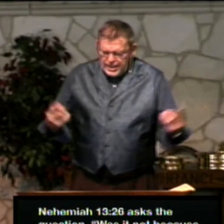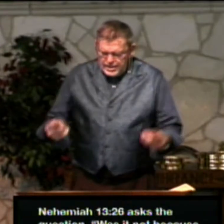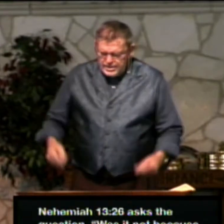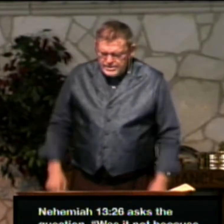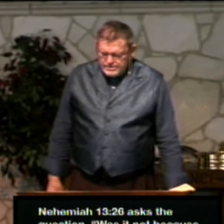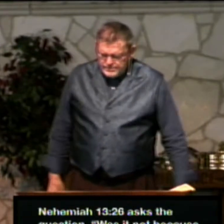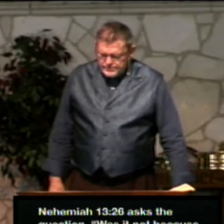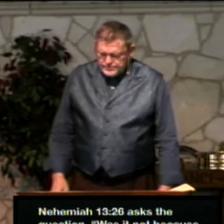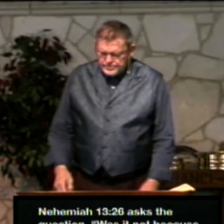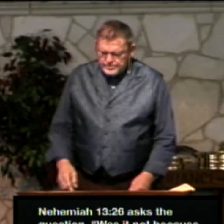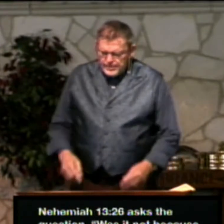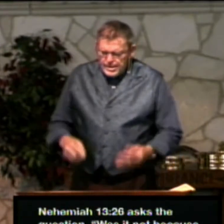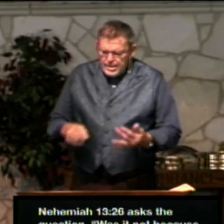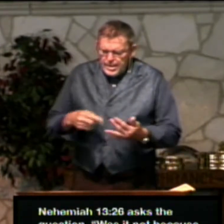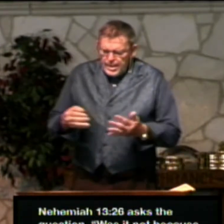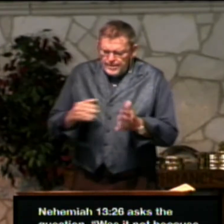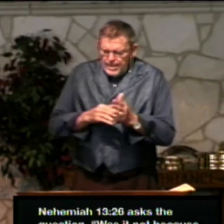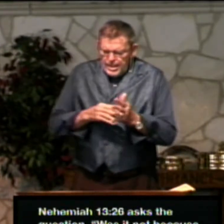Israel, sinned.